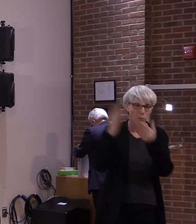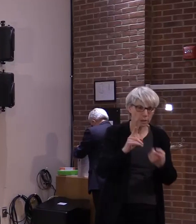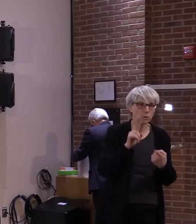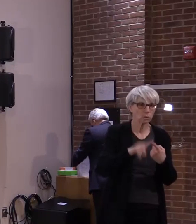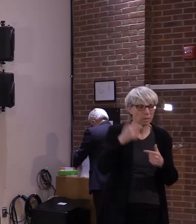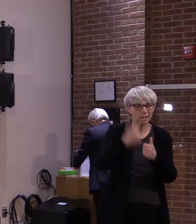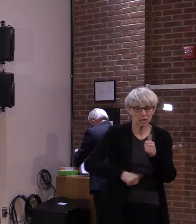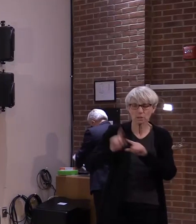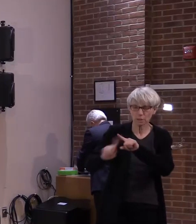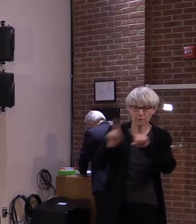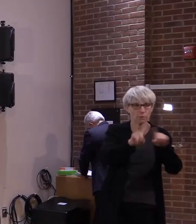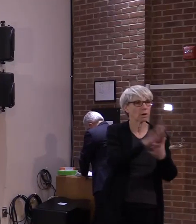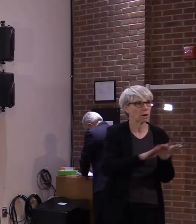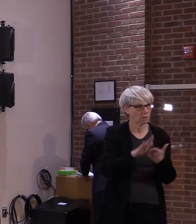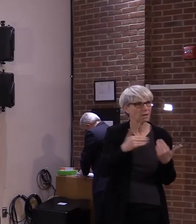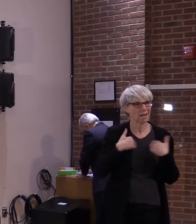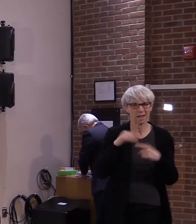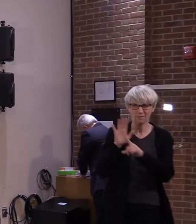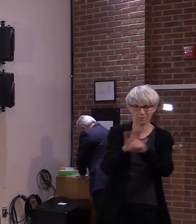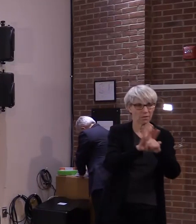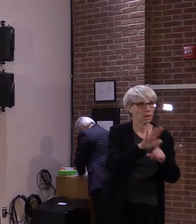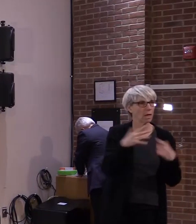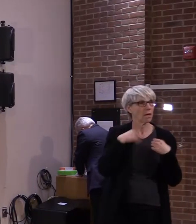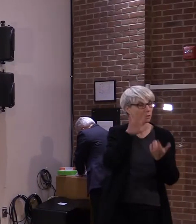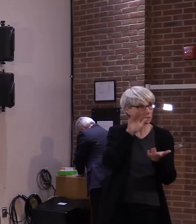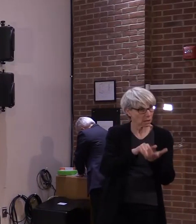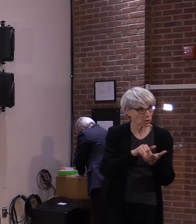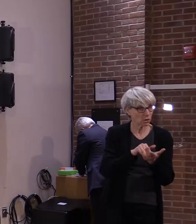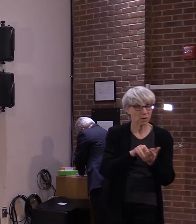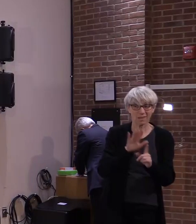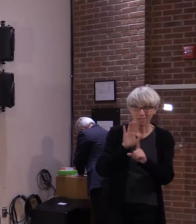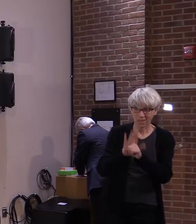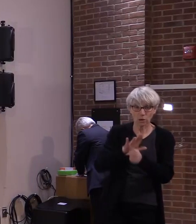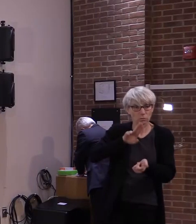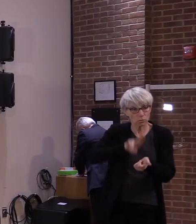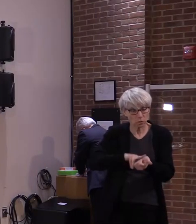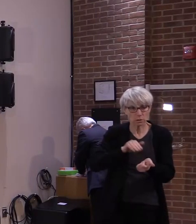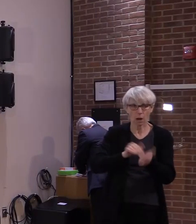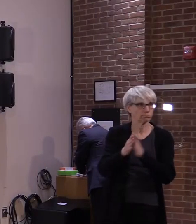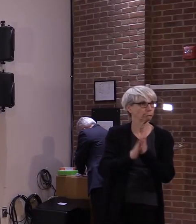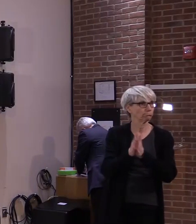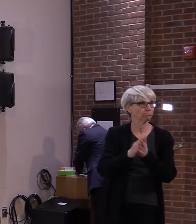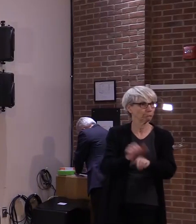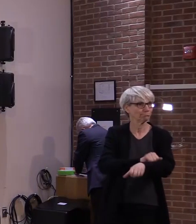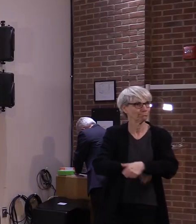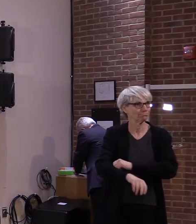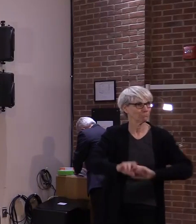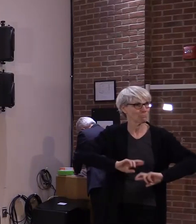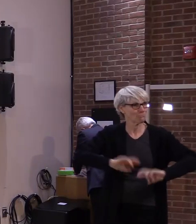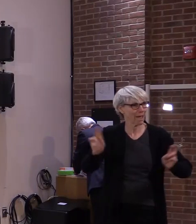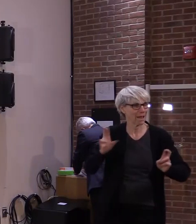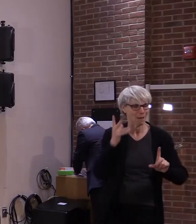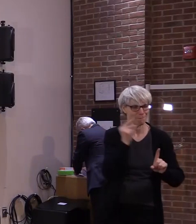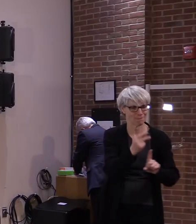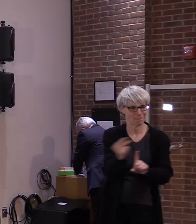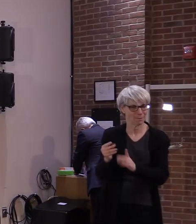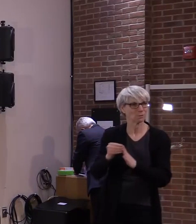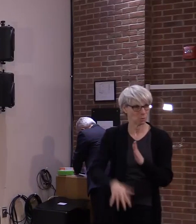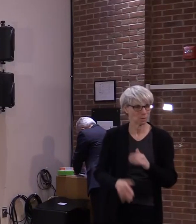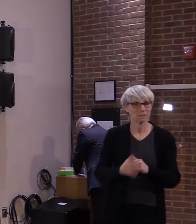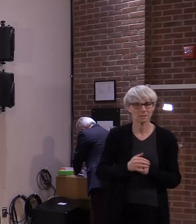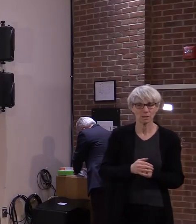centers and a staff that are eager to participate in this as well. So I'm sure when and if we would get to that